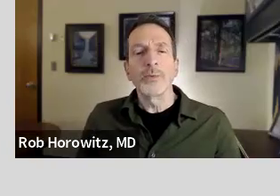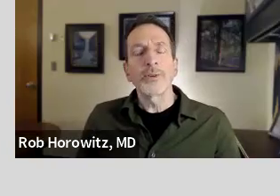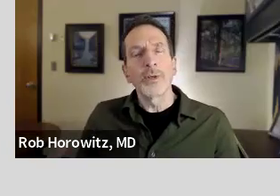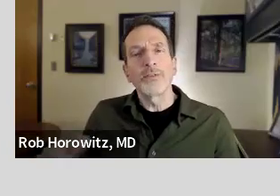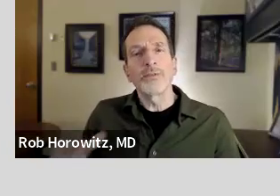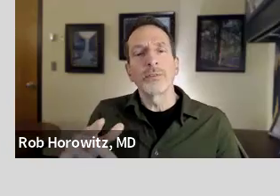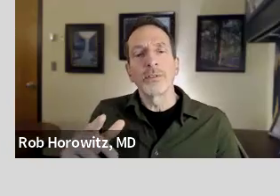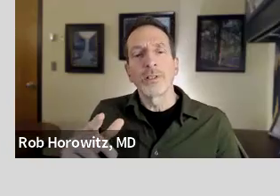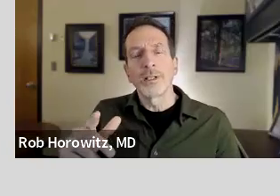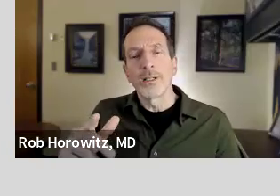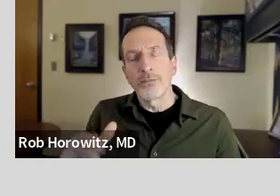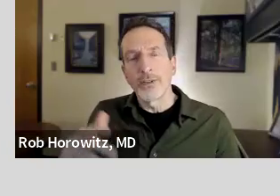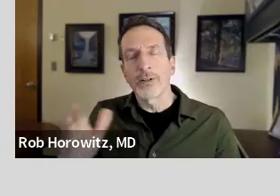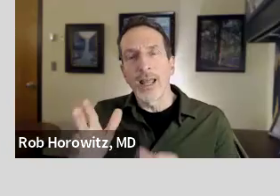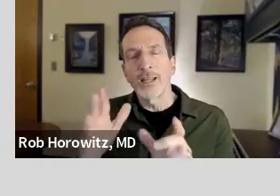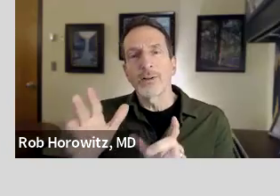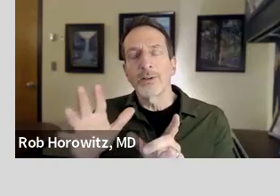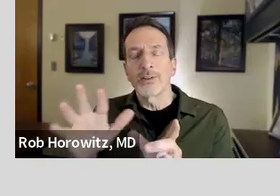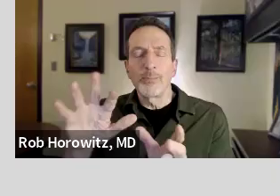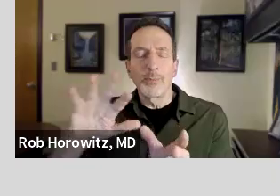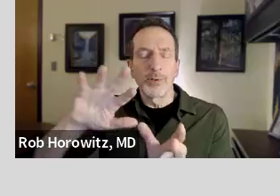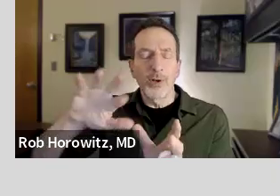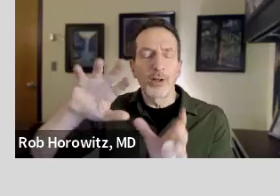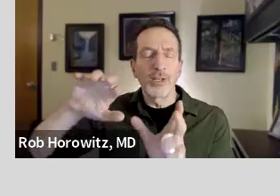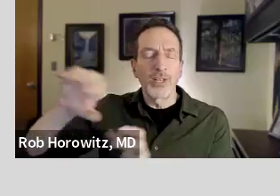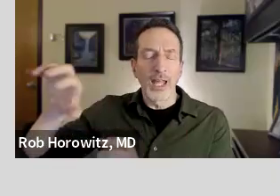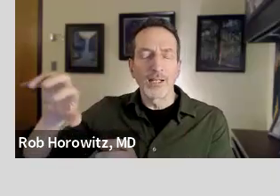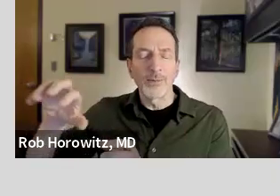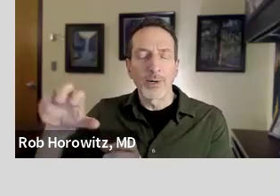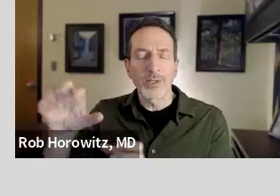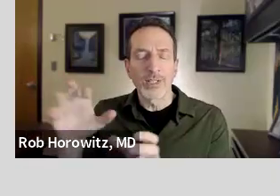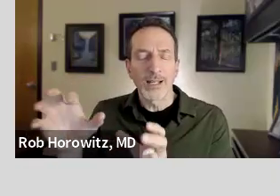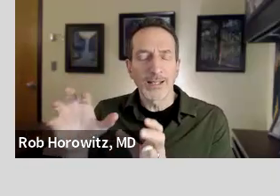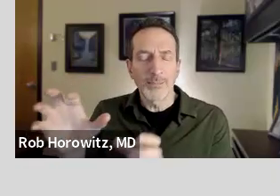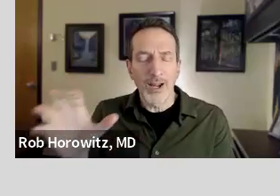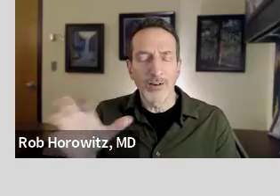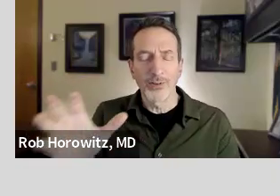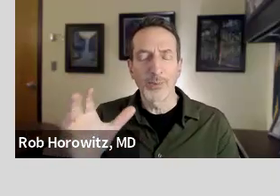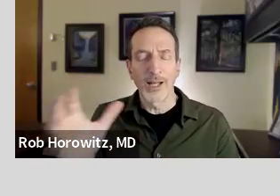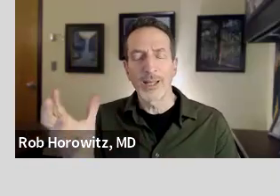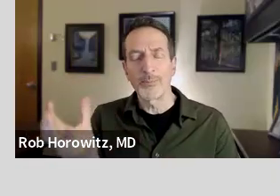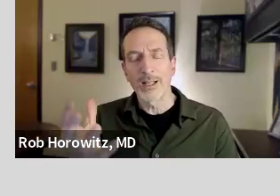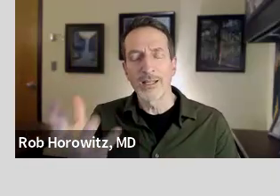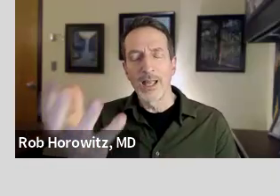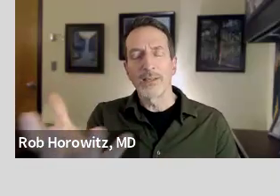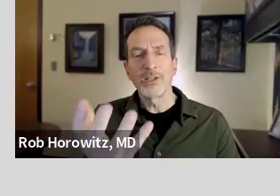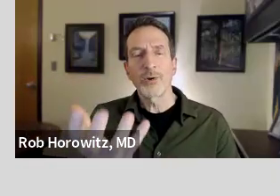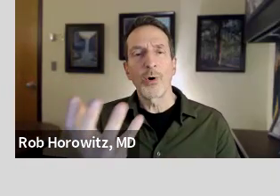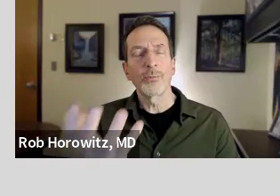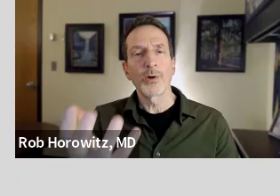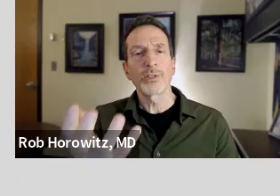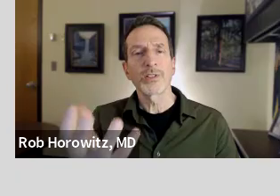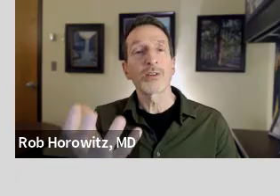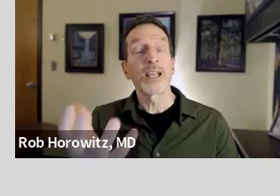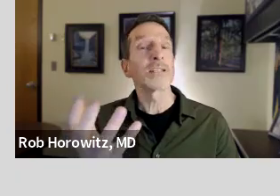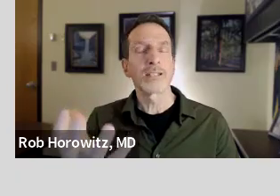Greater ease with grief, fear, and anger. Some people call these negative emotions, and I'm careful about that because these